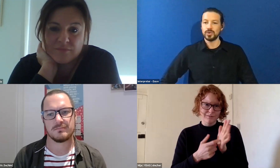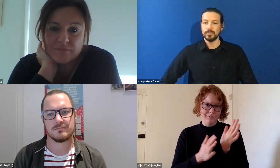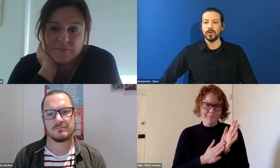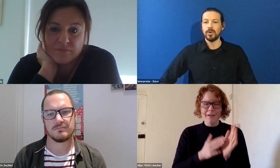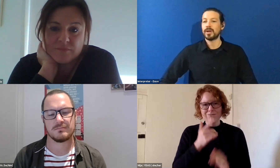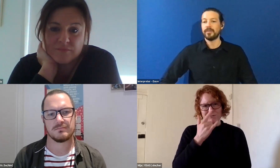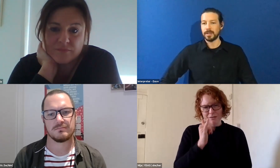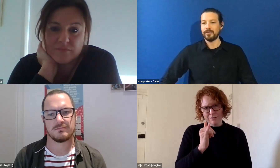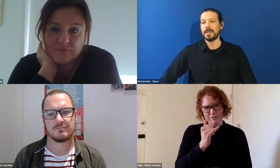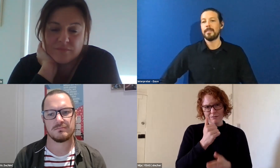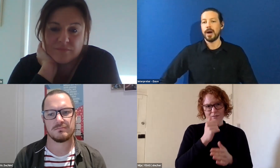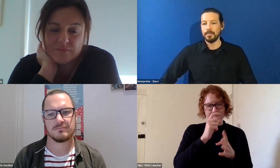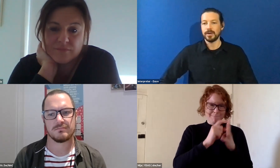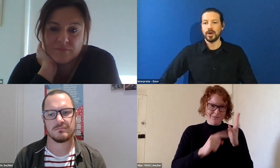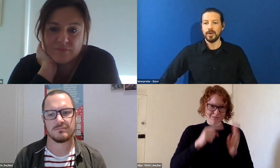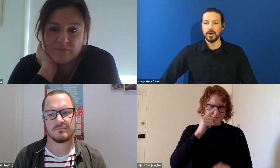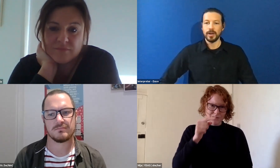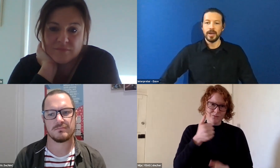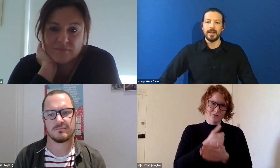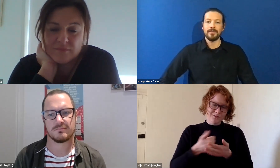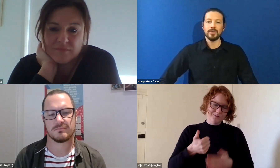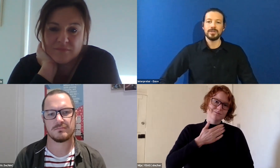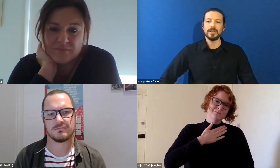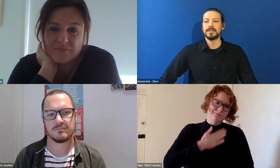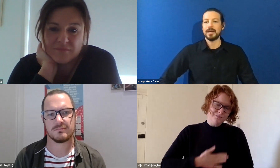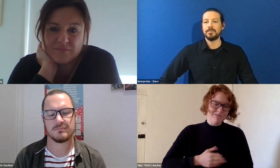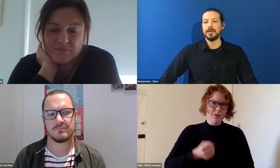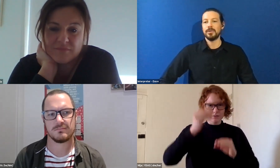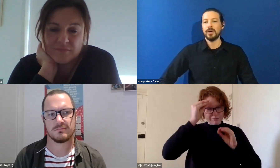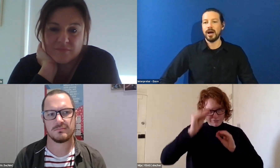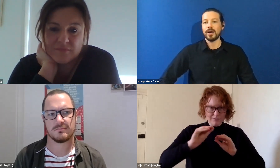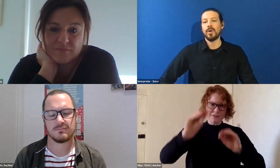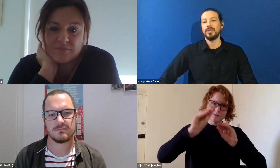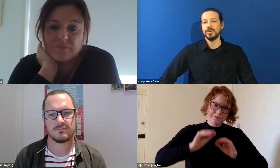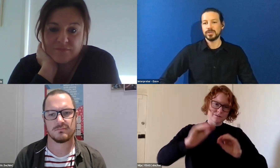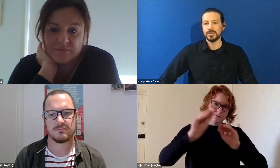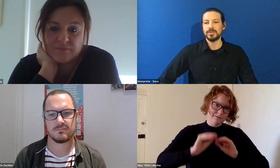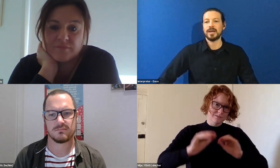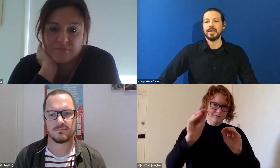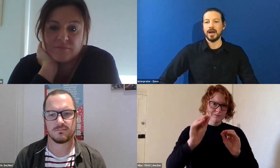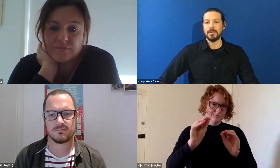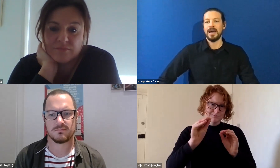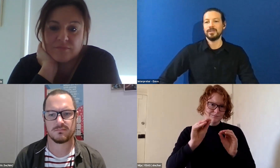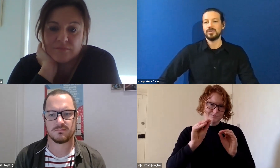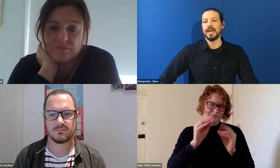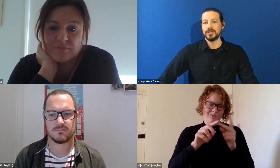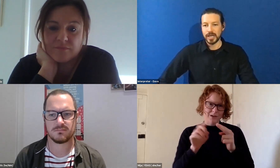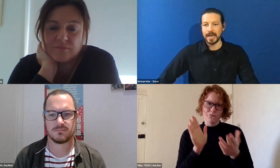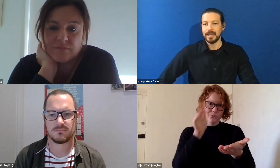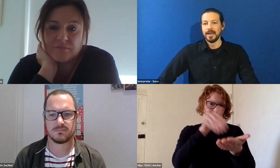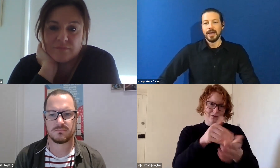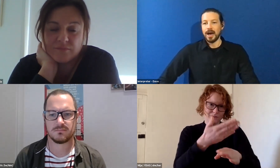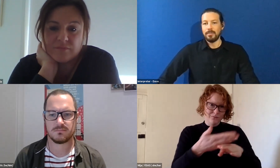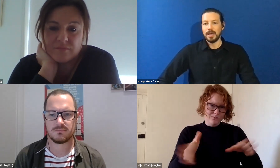that's happening in Zoom or whatever platform that might be occurring on. And unfortunately, disabled people are quite used to sucking it up and having